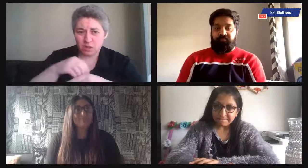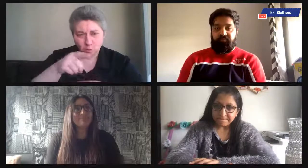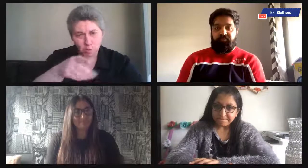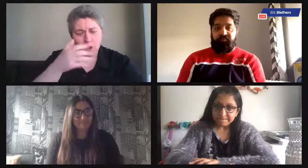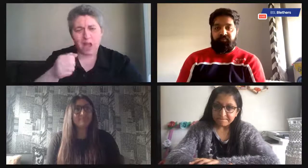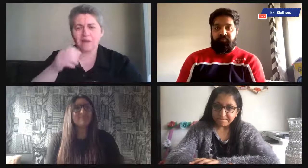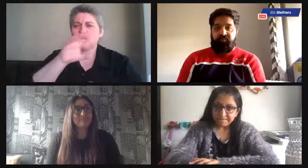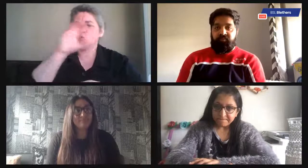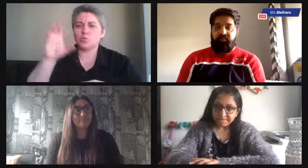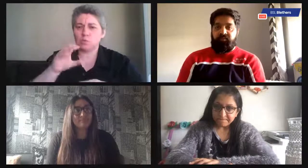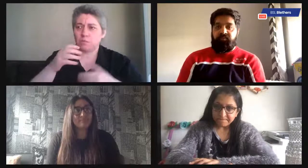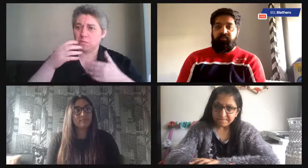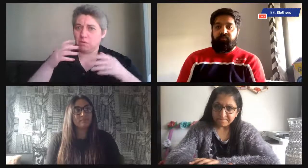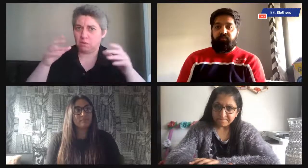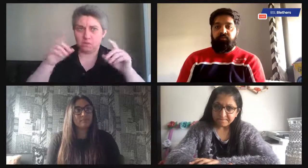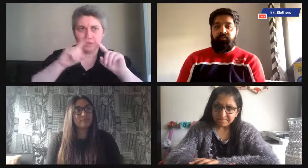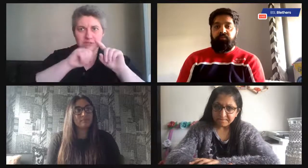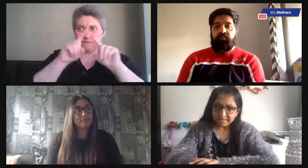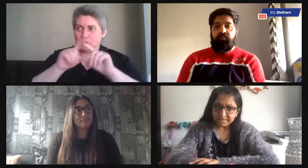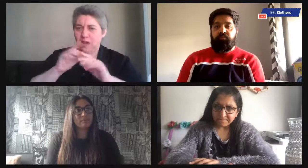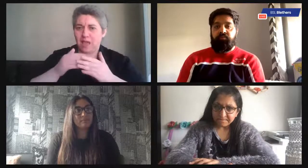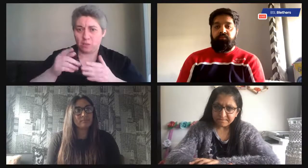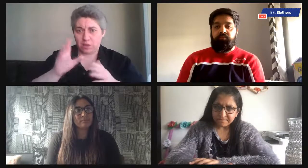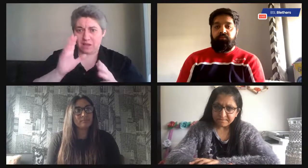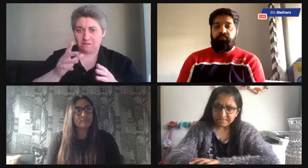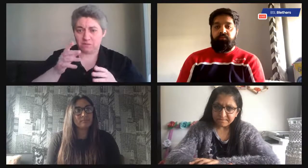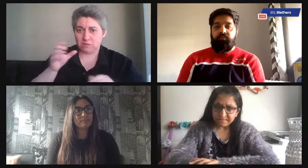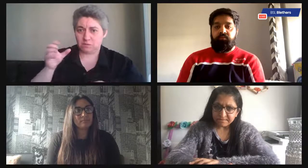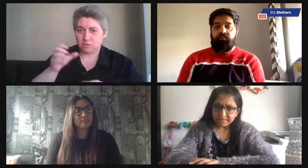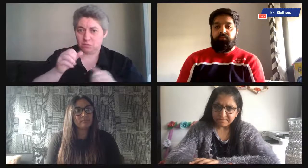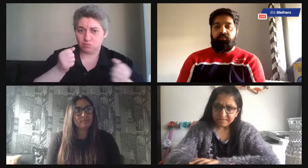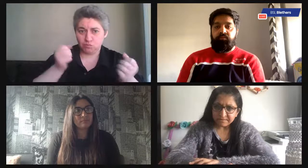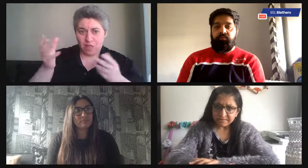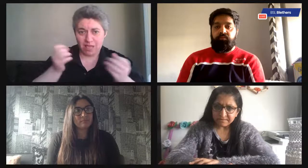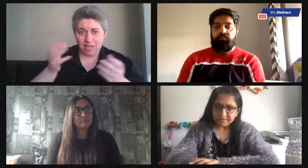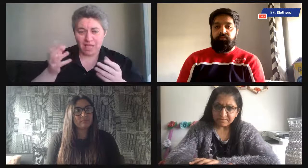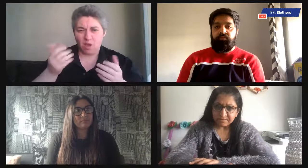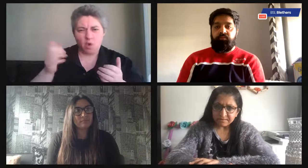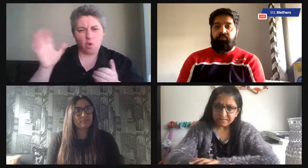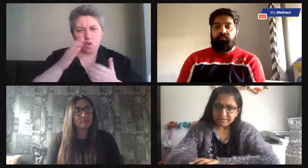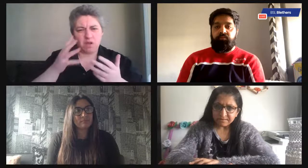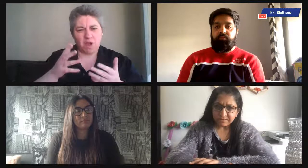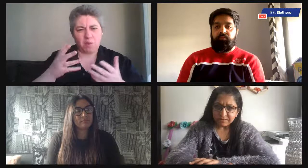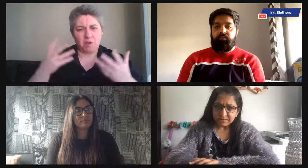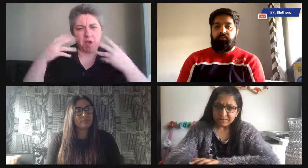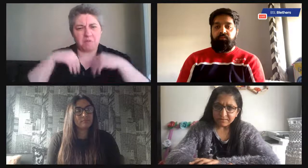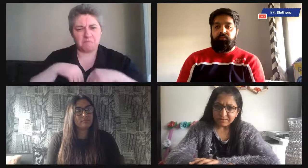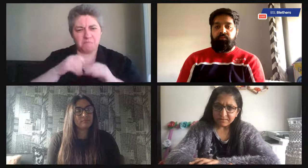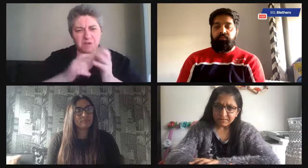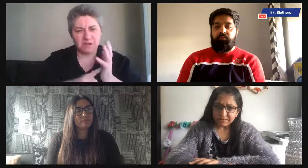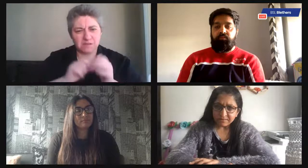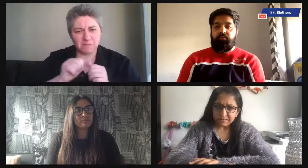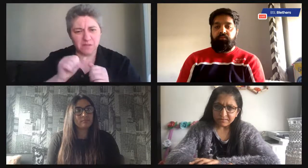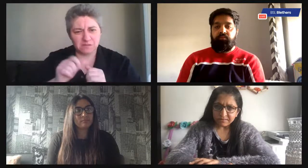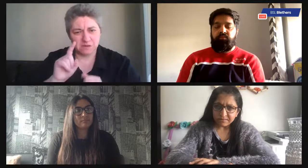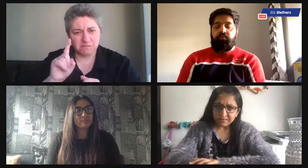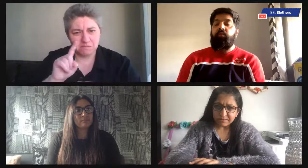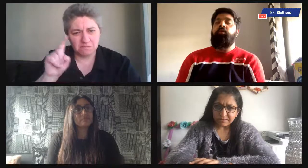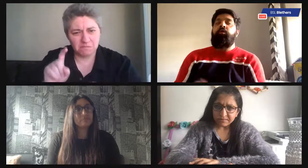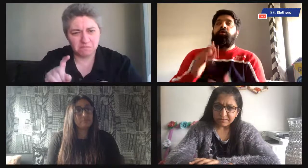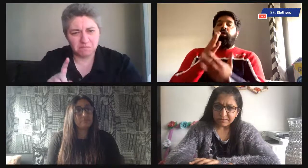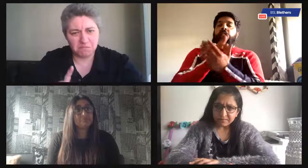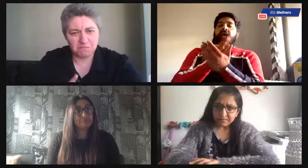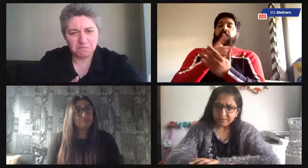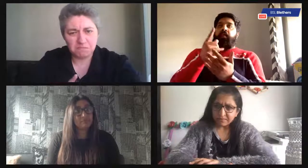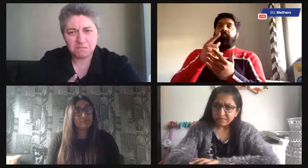using international sign, a bit of EV and things like that. So you had to really adapt, or